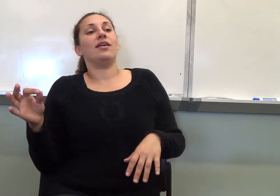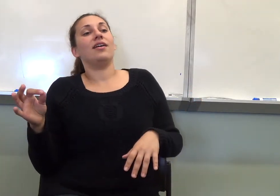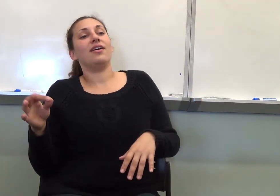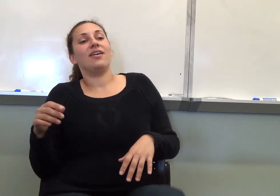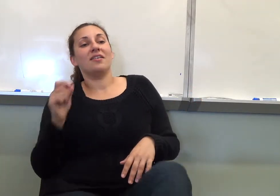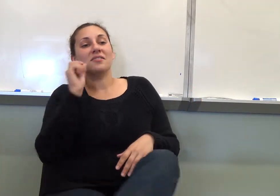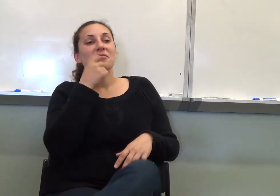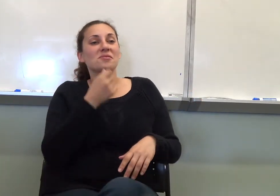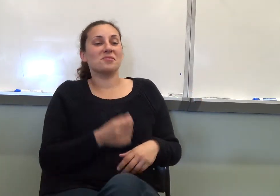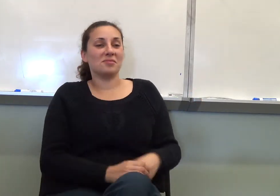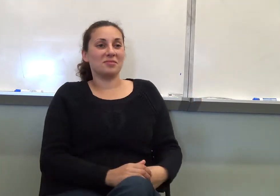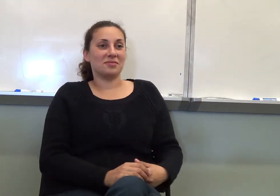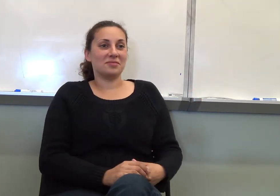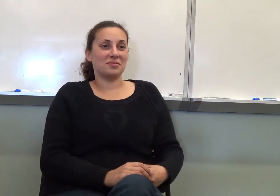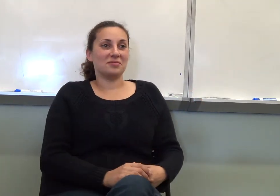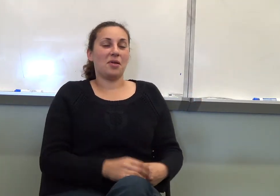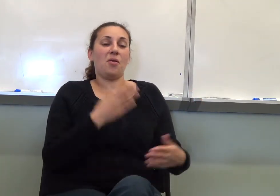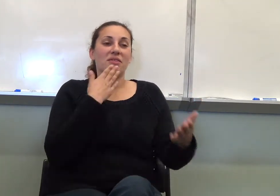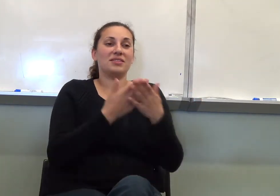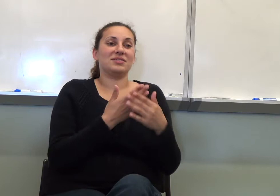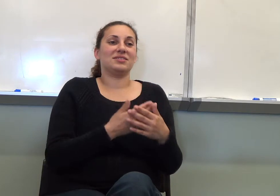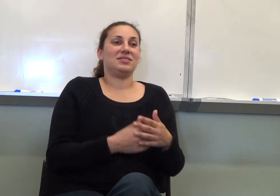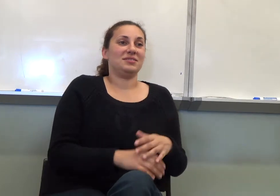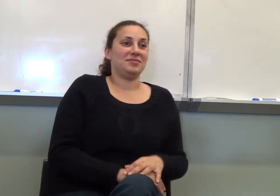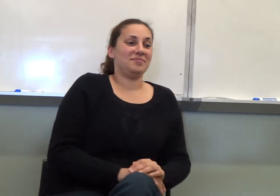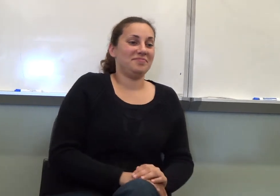an English sentence which requires a distributive law.